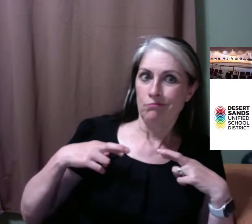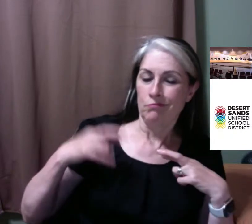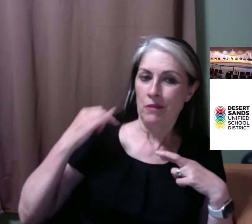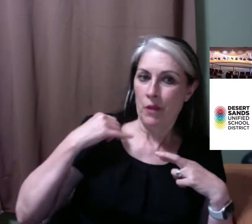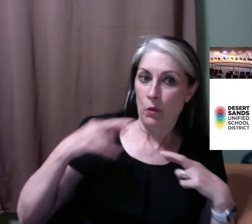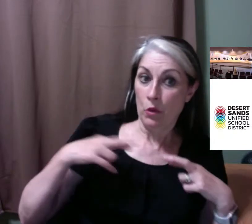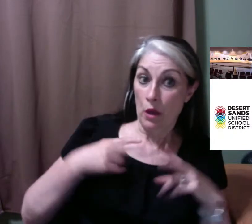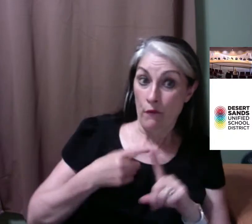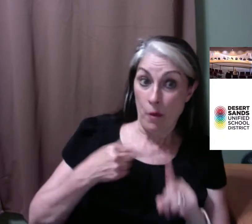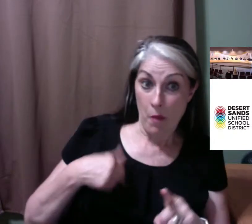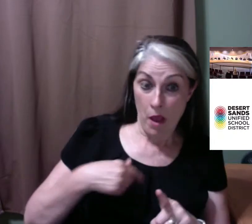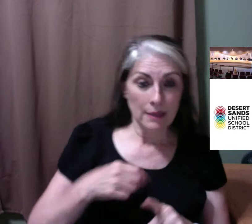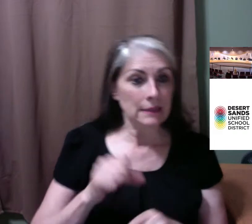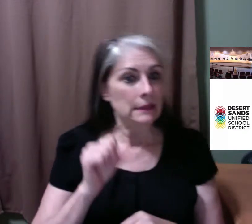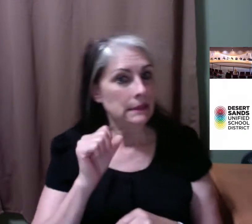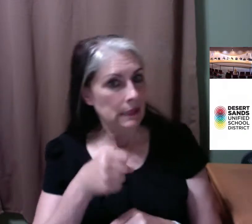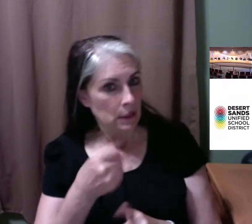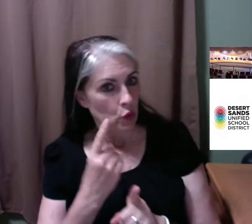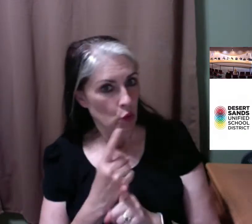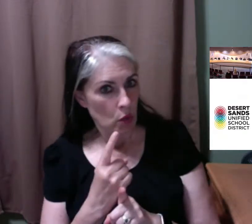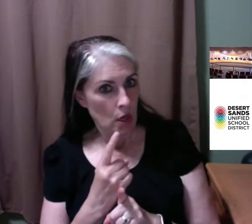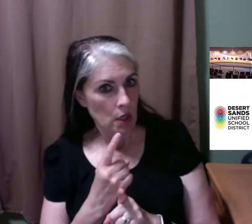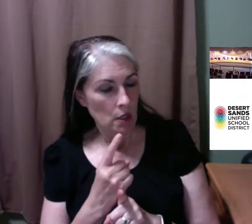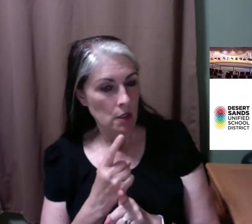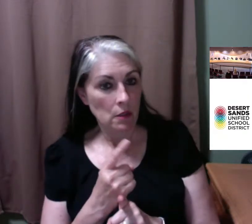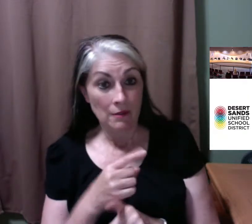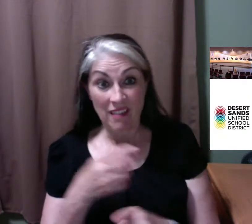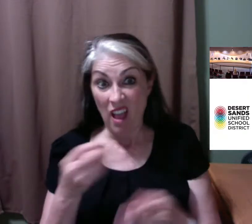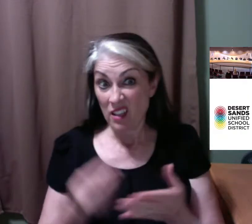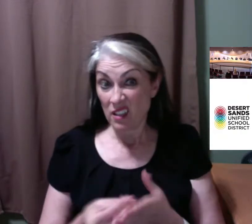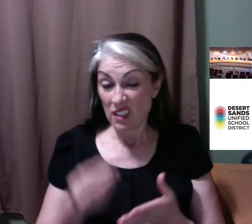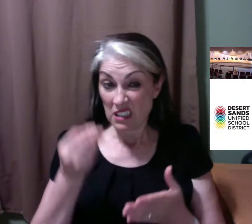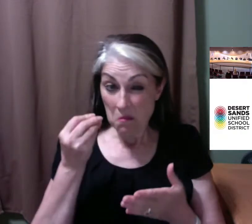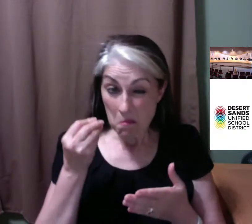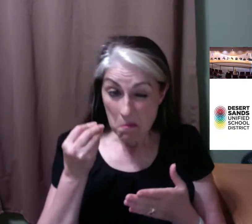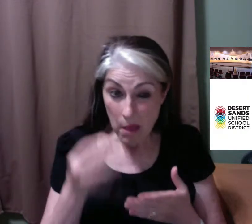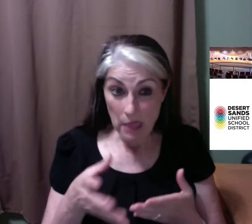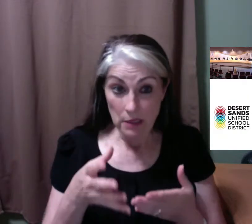correct? Right. So, and so that's expensive.